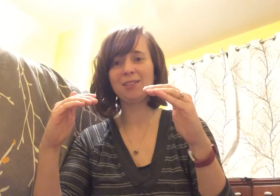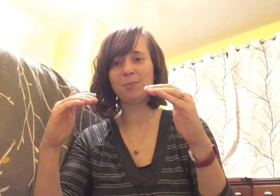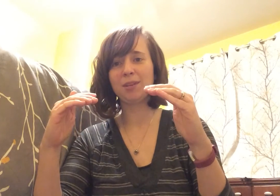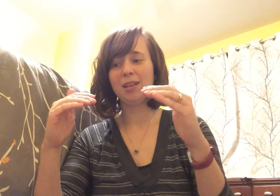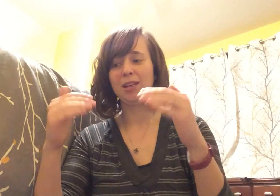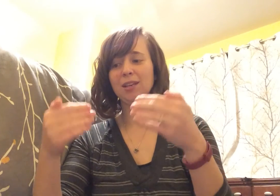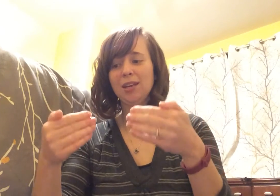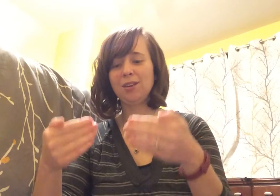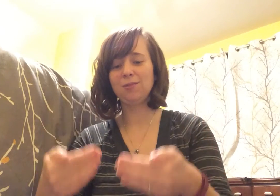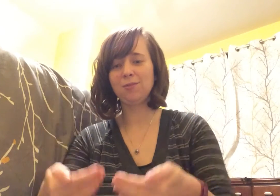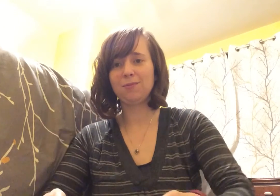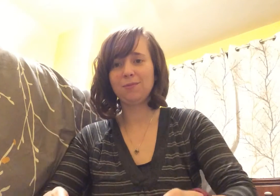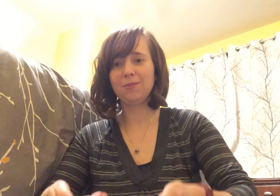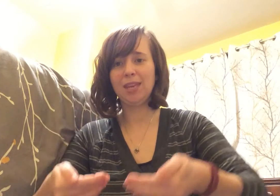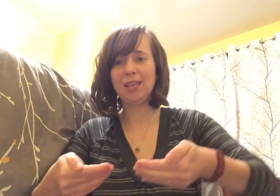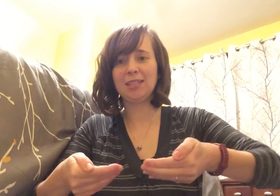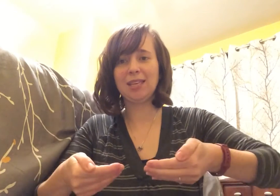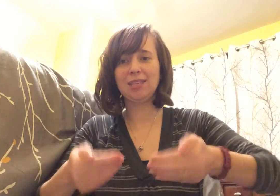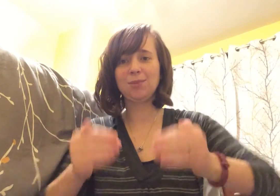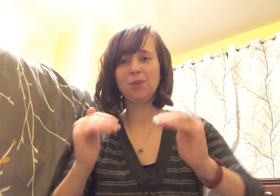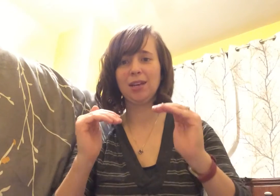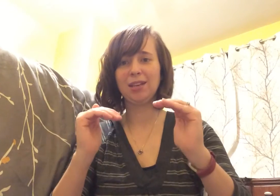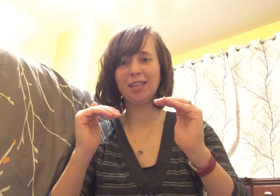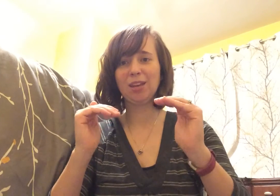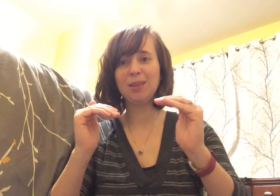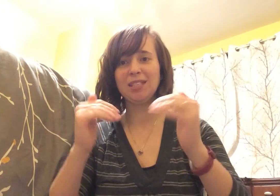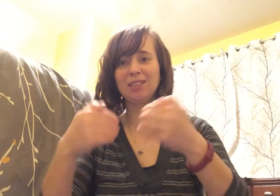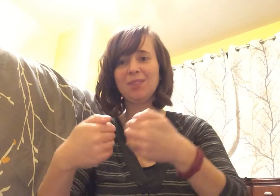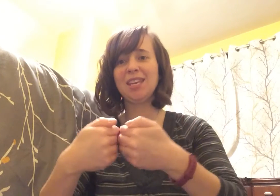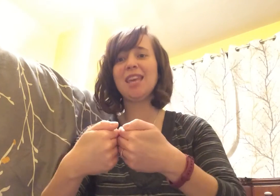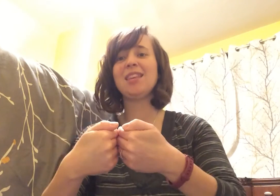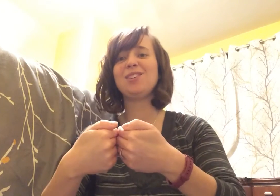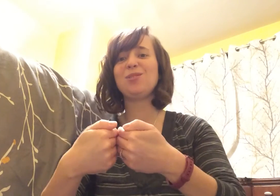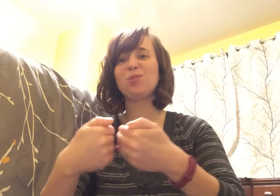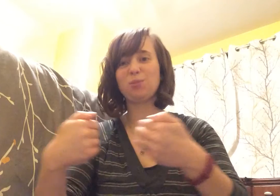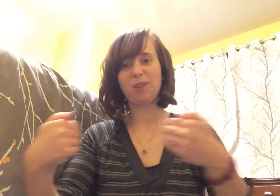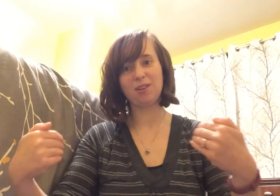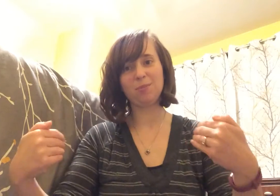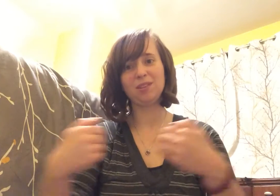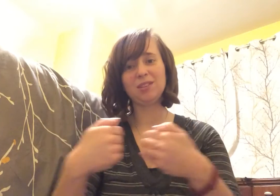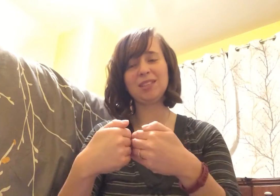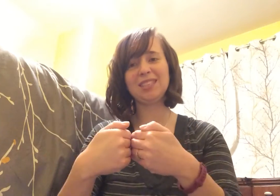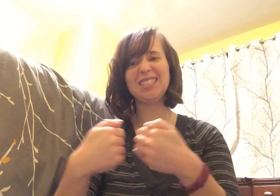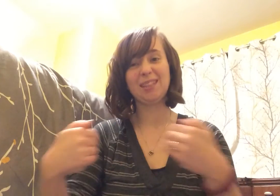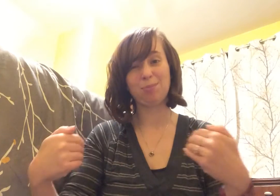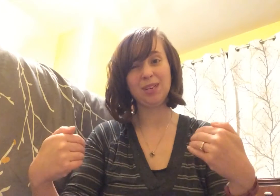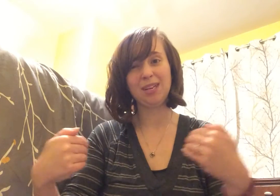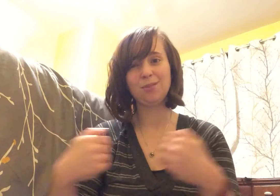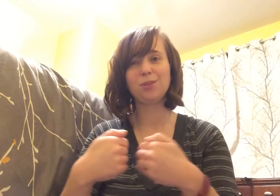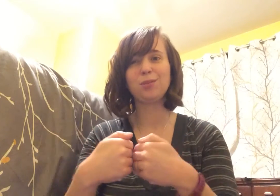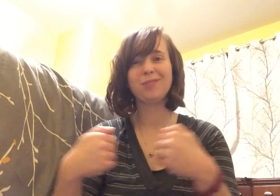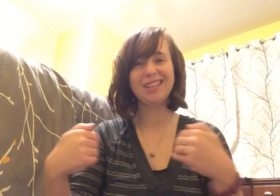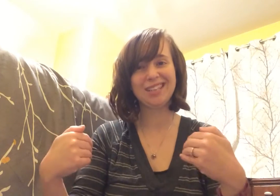but kind of hands like this where you're kind of like cupping something and then you spread it apart. So this is separate or you break